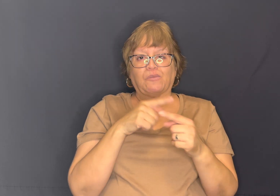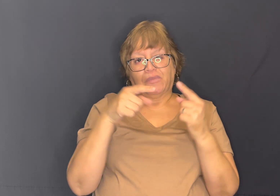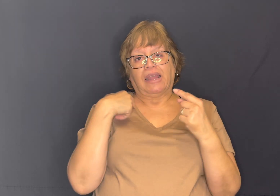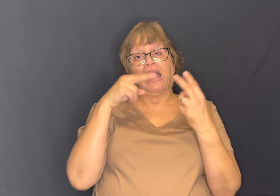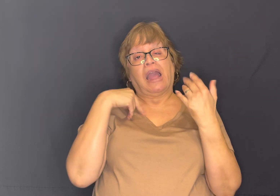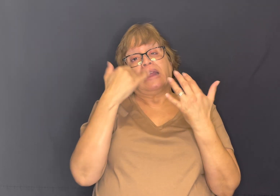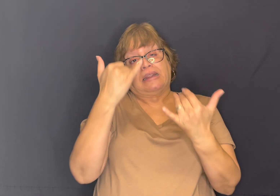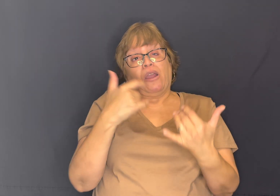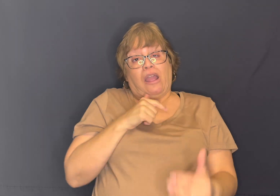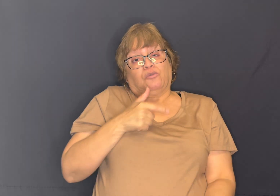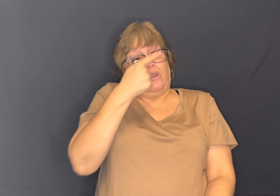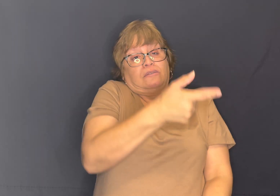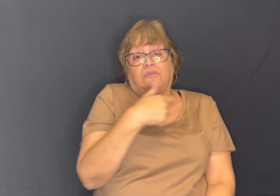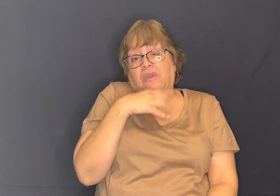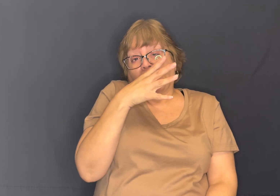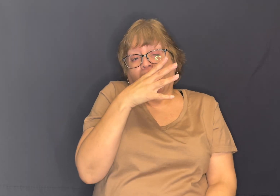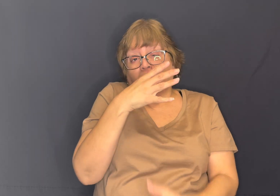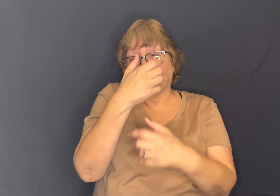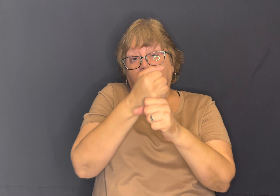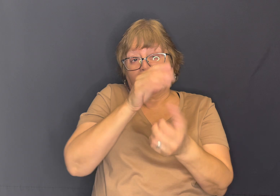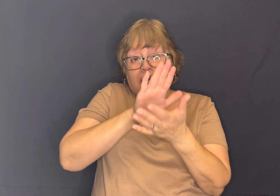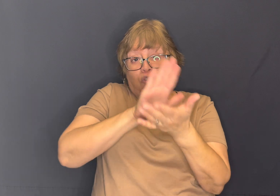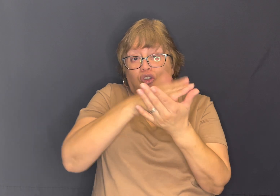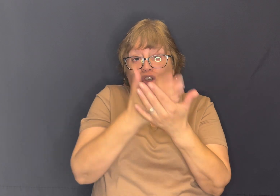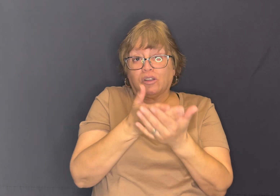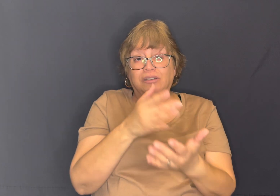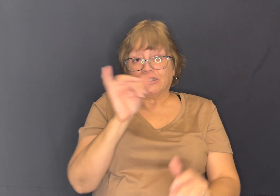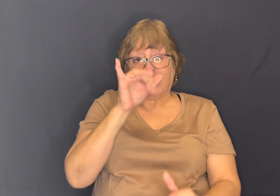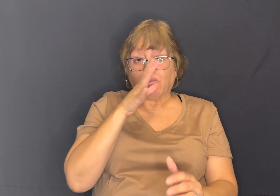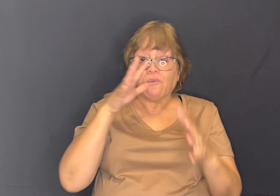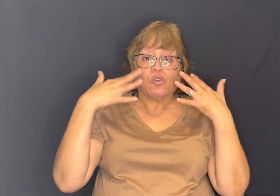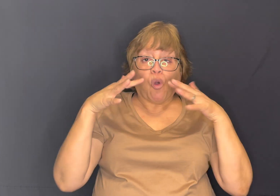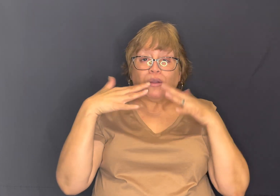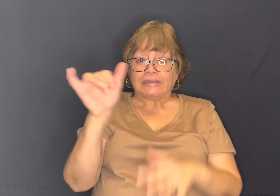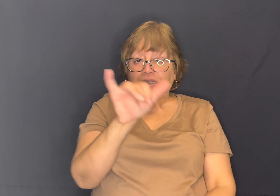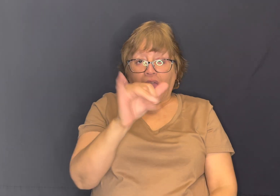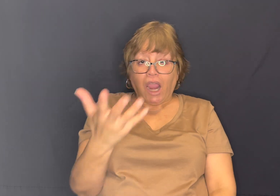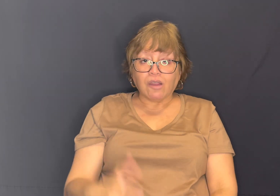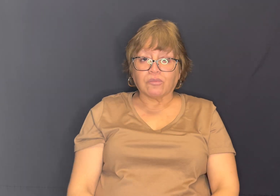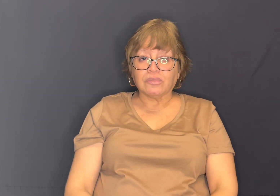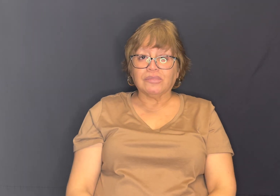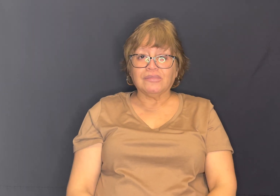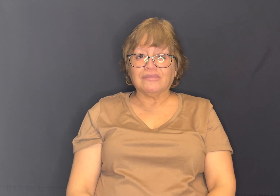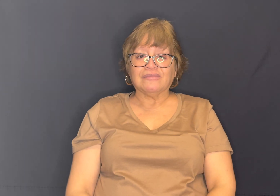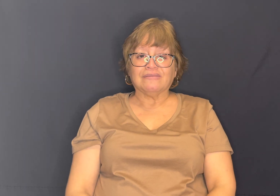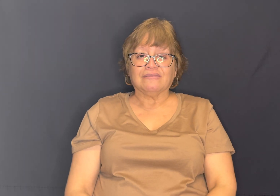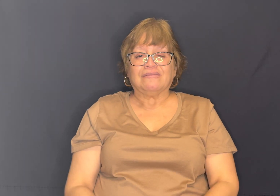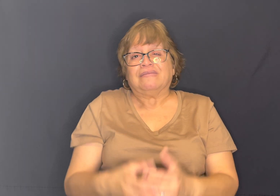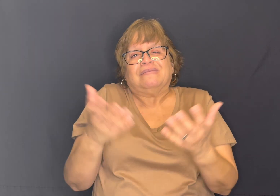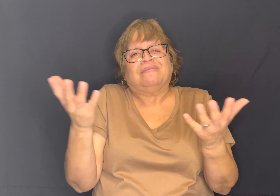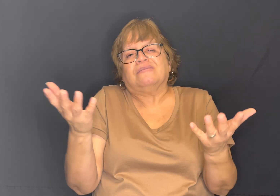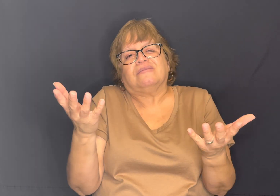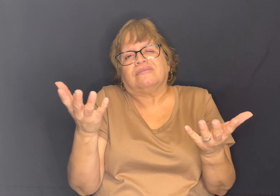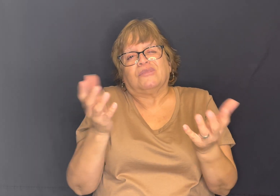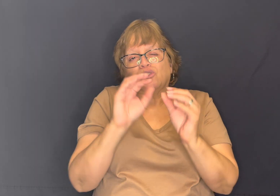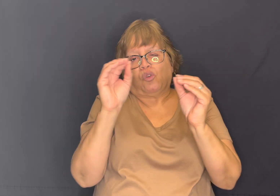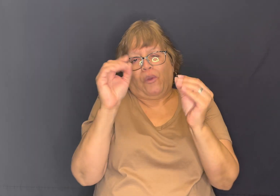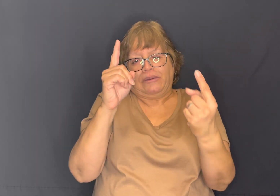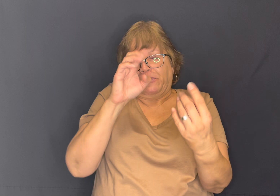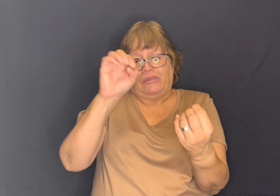So now, you know, now whenever I'm with my mom and, you know, we're cooking, she makes